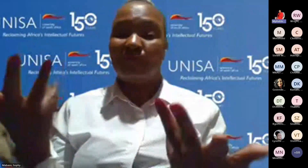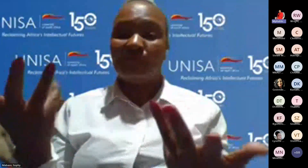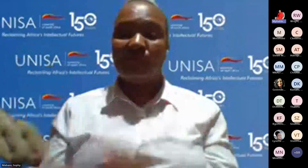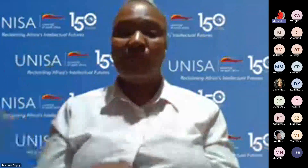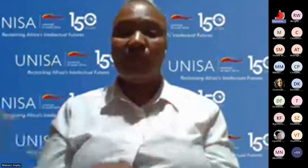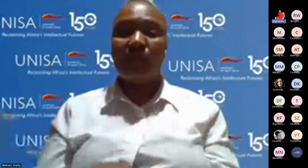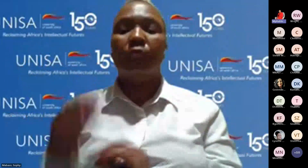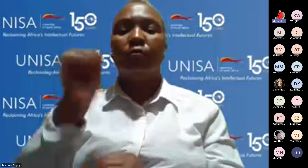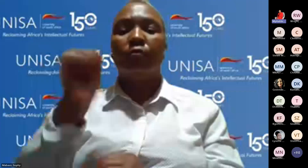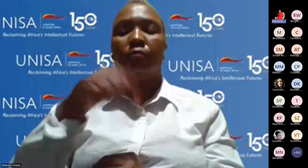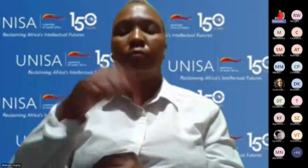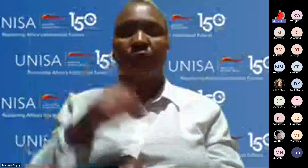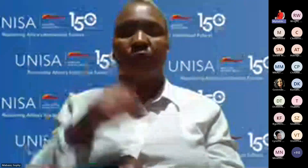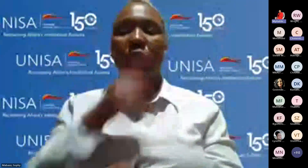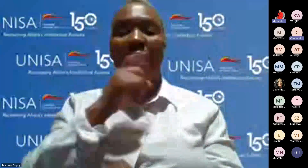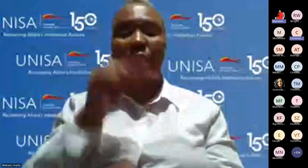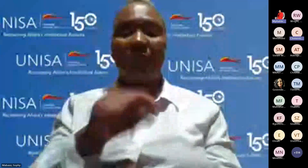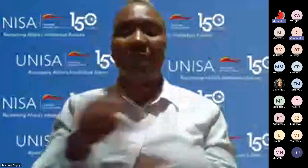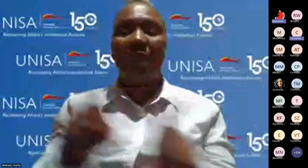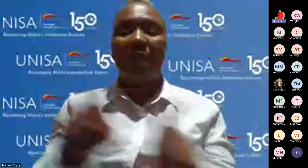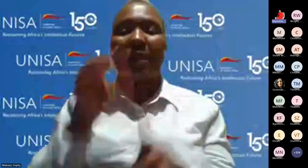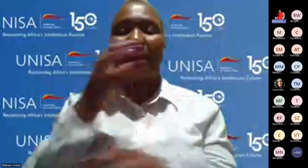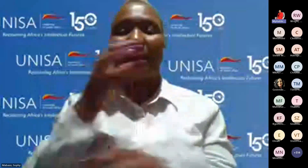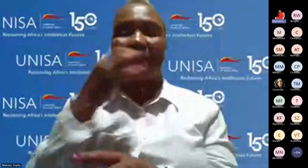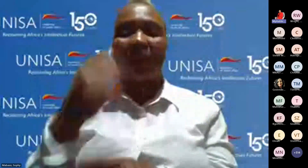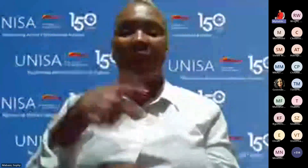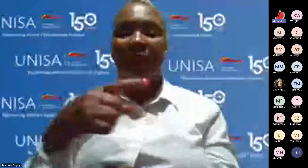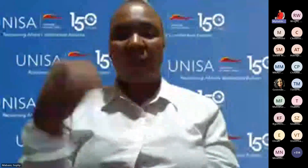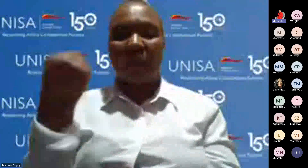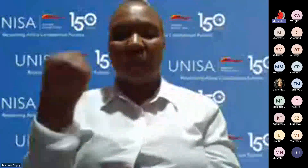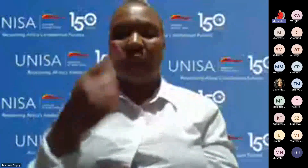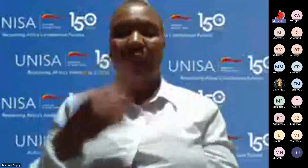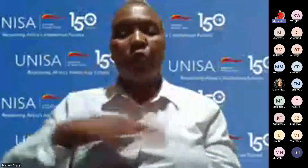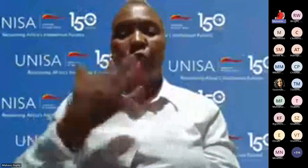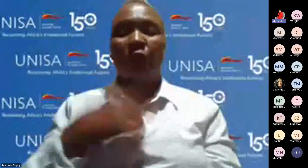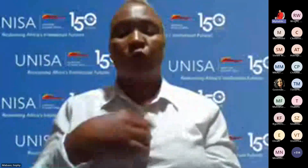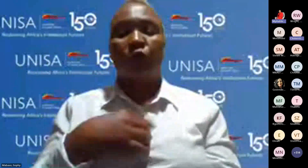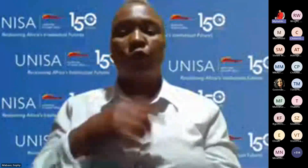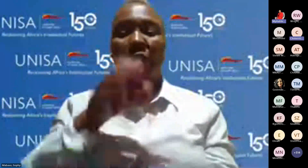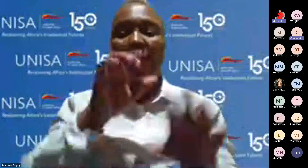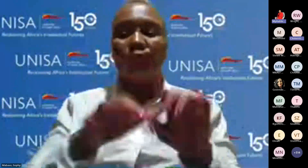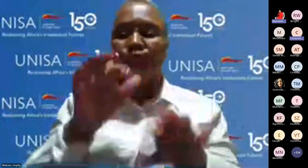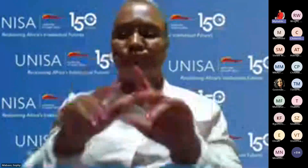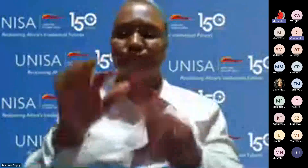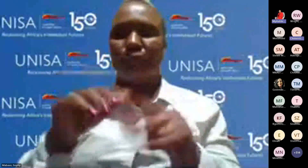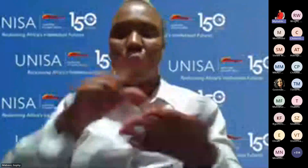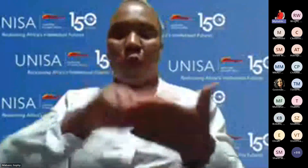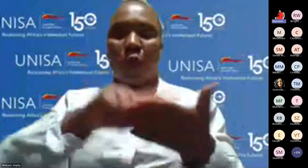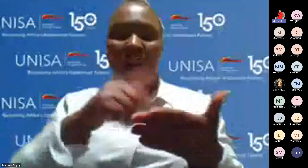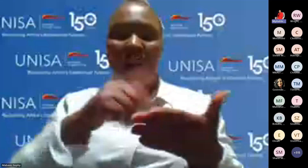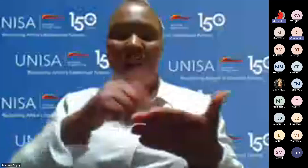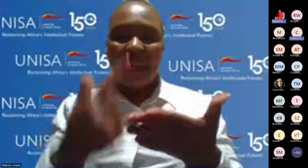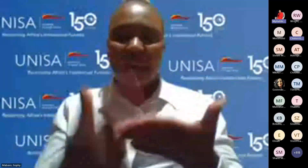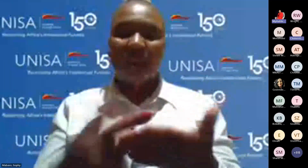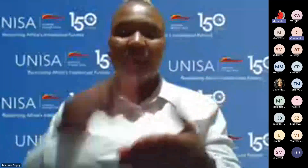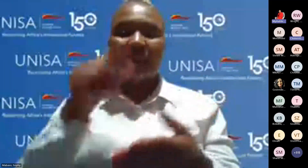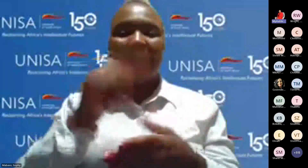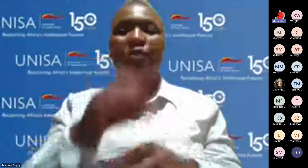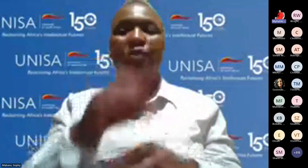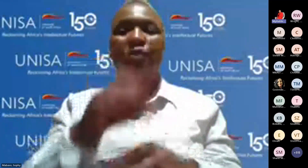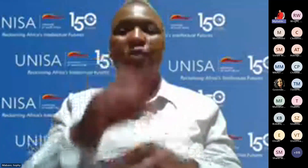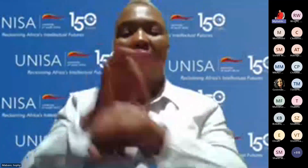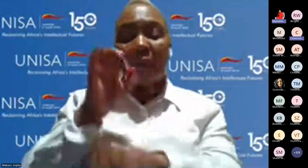Yes, you can use it, but like I say, if you will be typing on your laptop, it is advisable for you